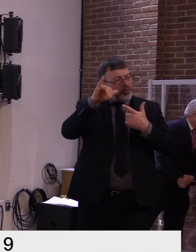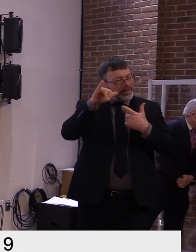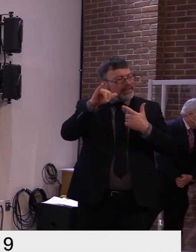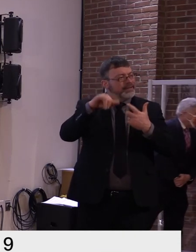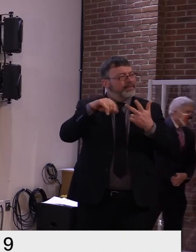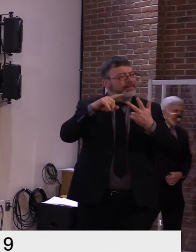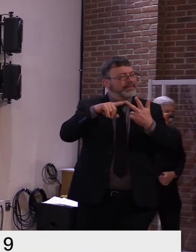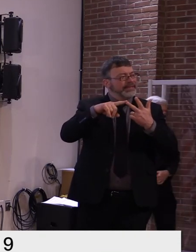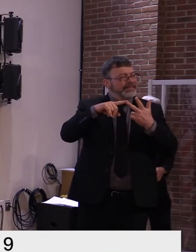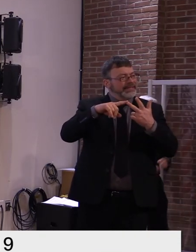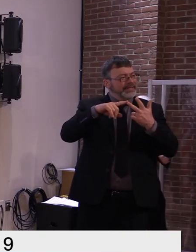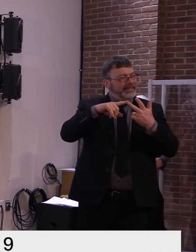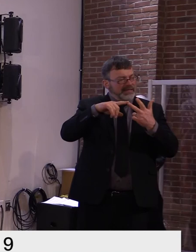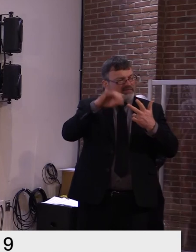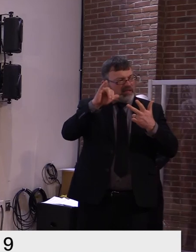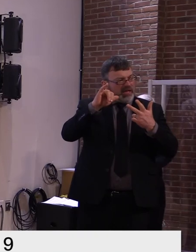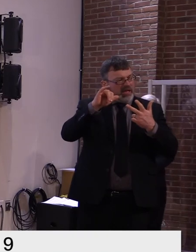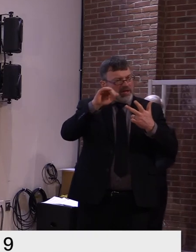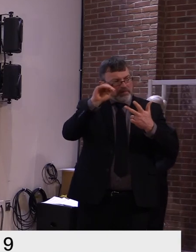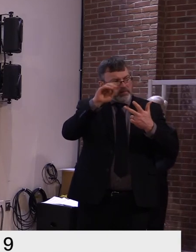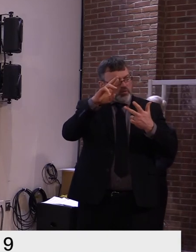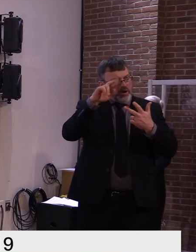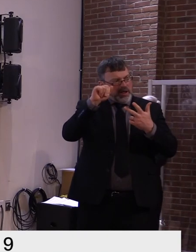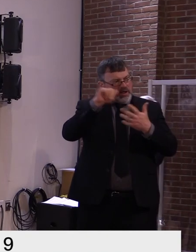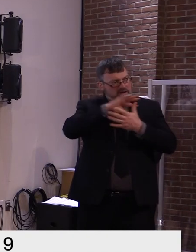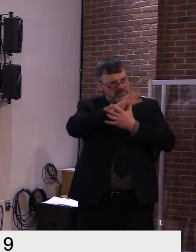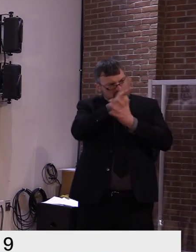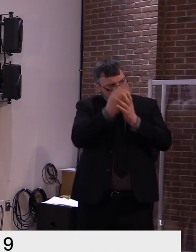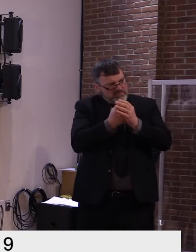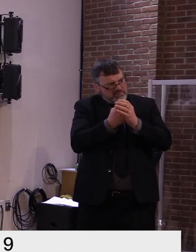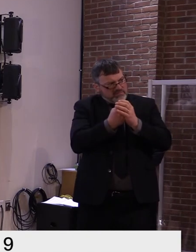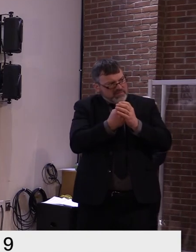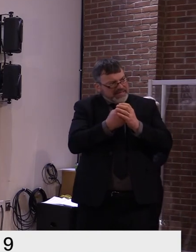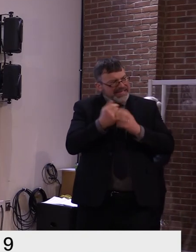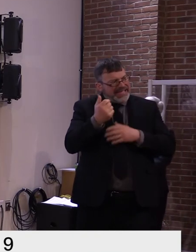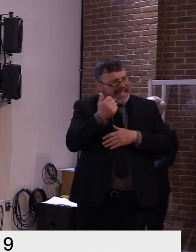mRNA vaccines contain adjuvants